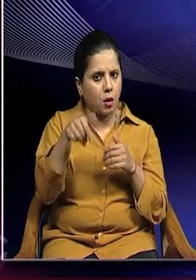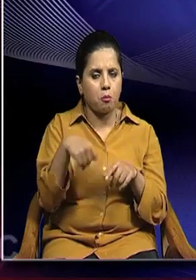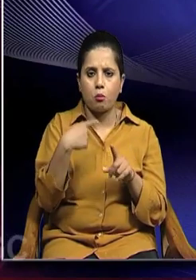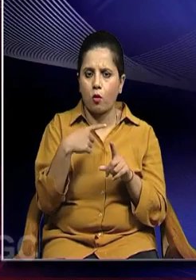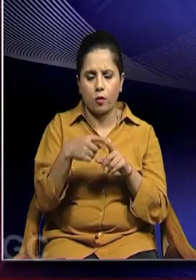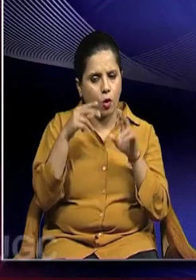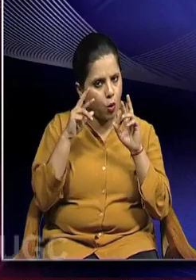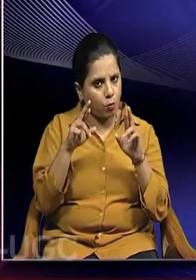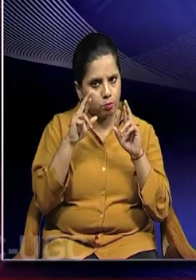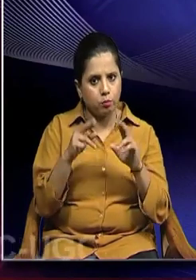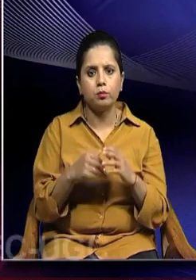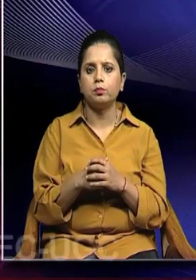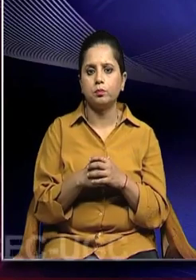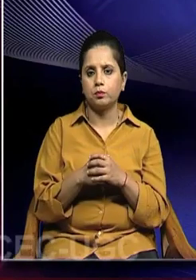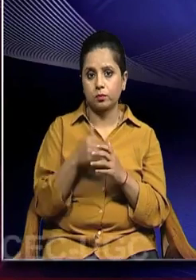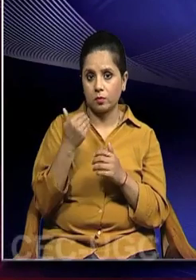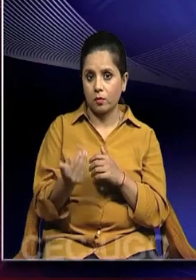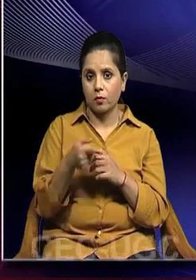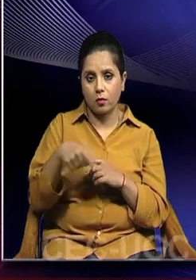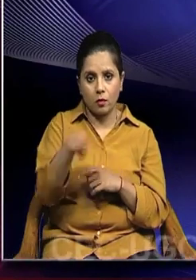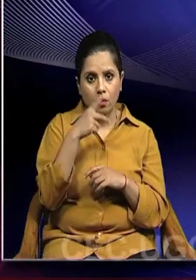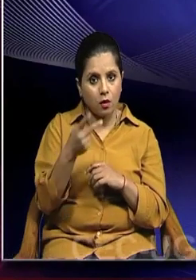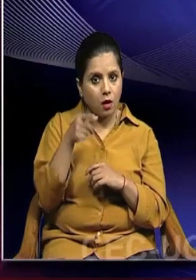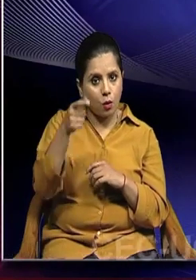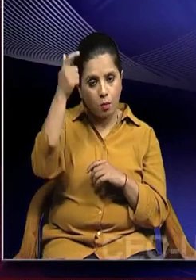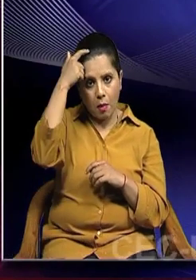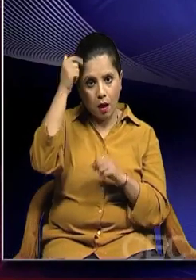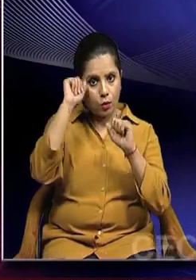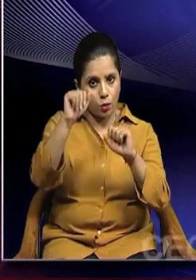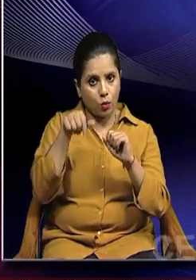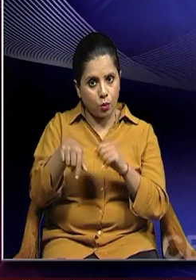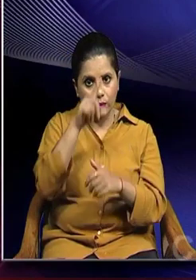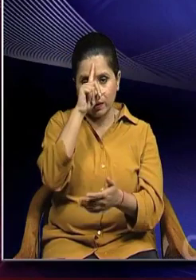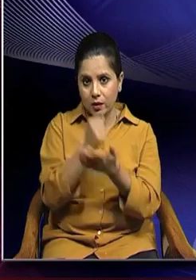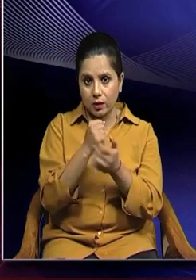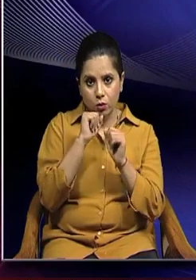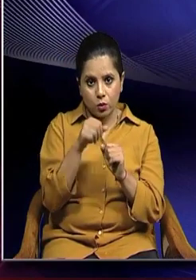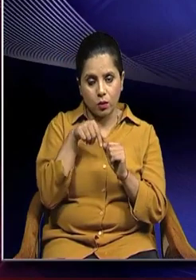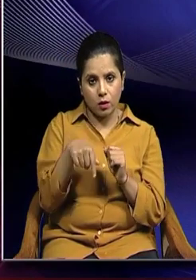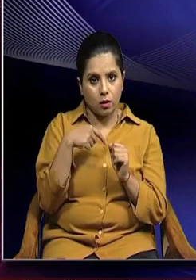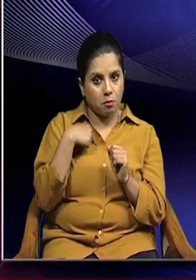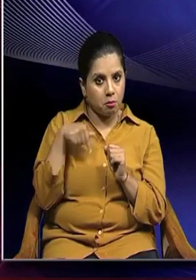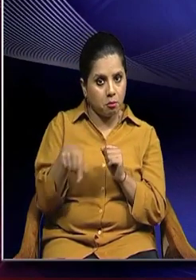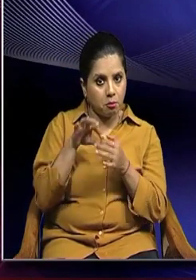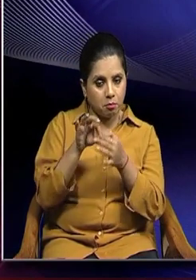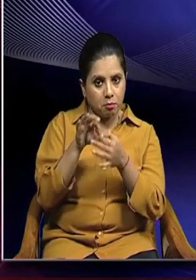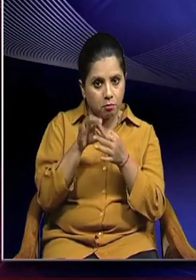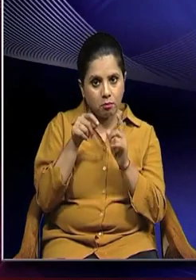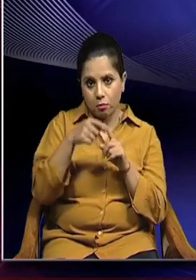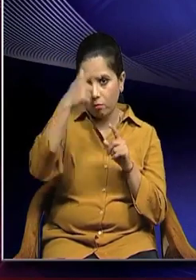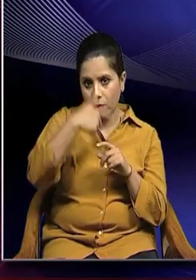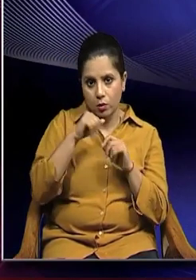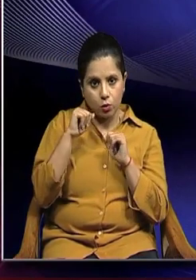positive. So, it is basically your mental state which will decide your interpersonal relationships. My dear